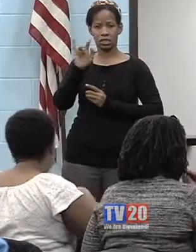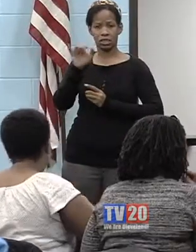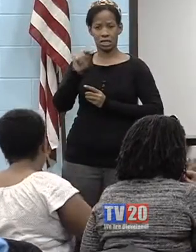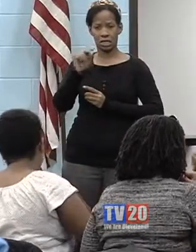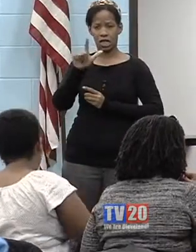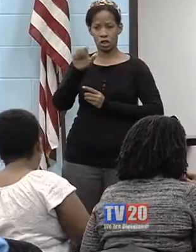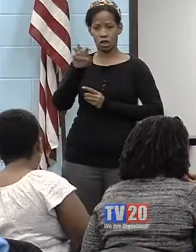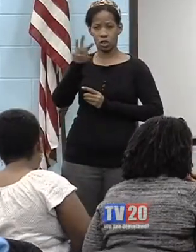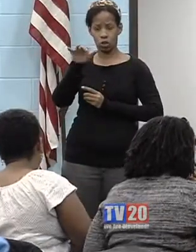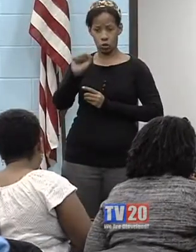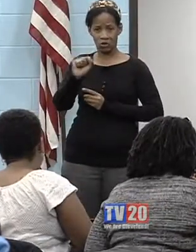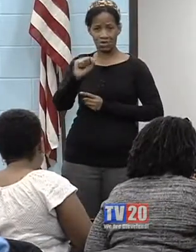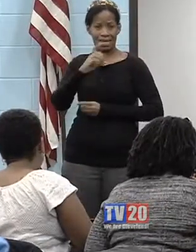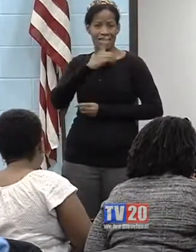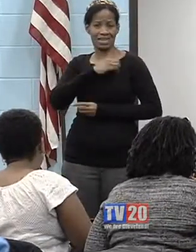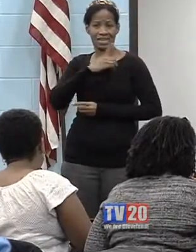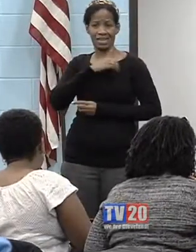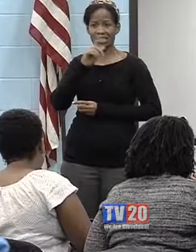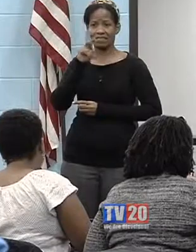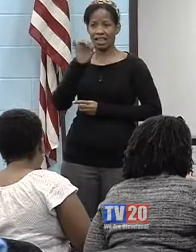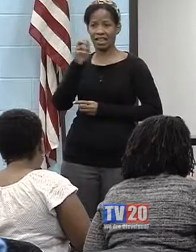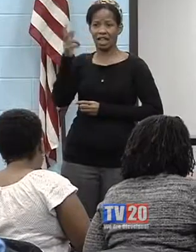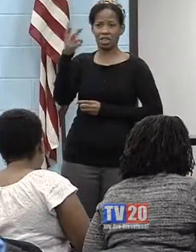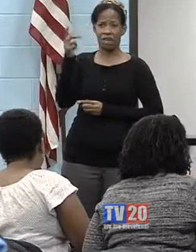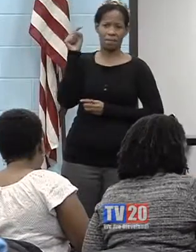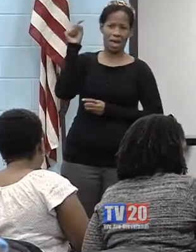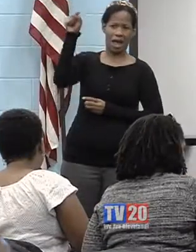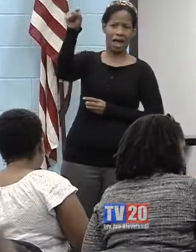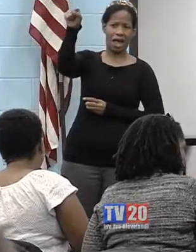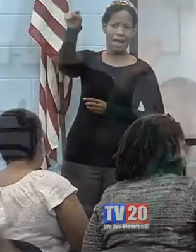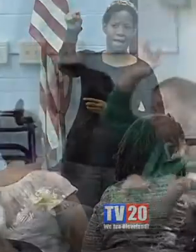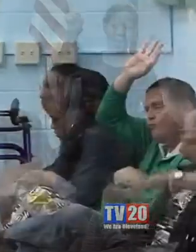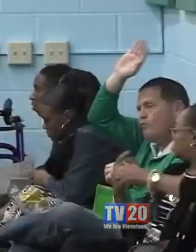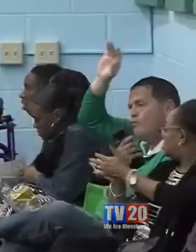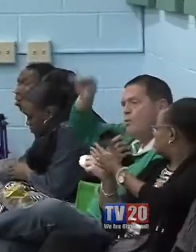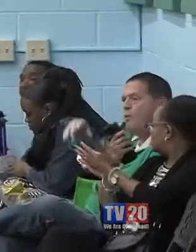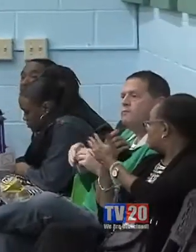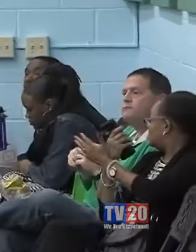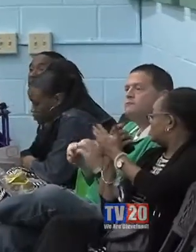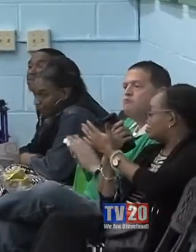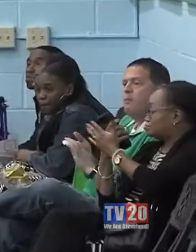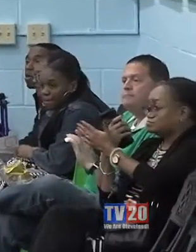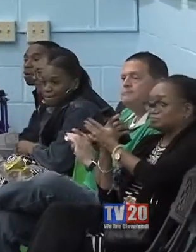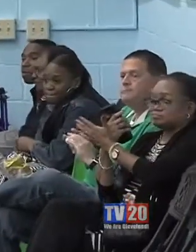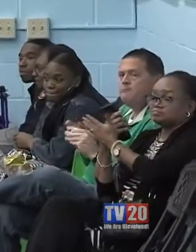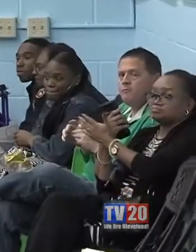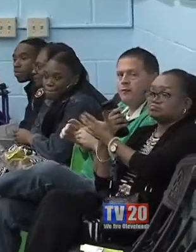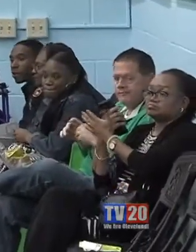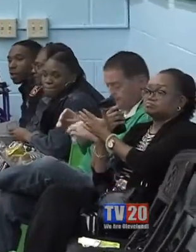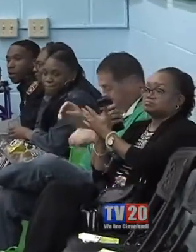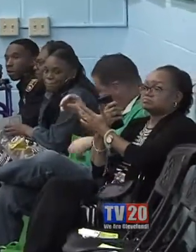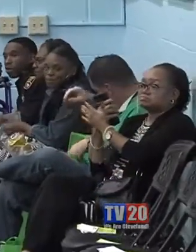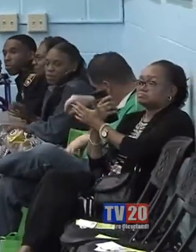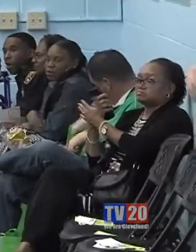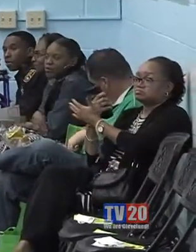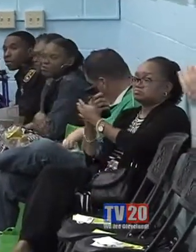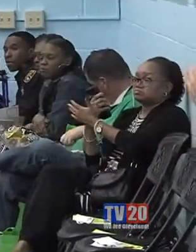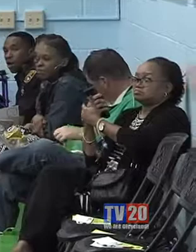Lewis and Detective Callahan are here in the back. So thank you, Cleveland Police, for being here